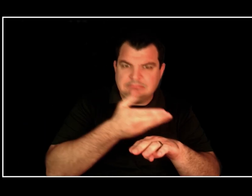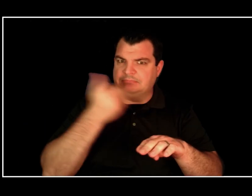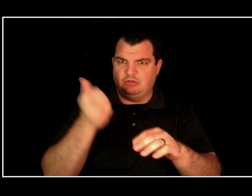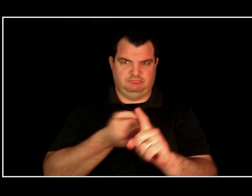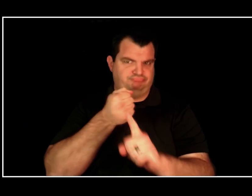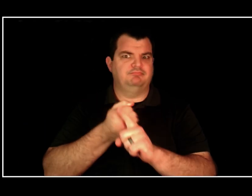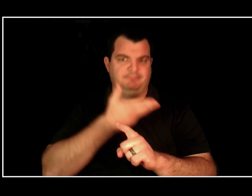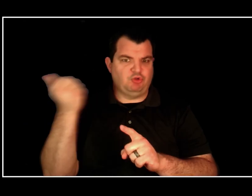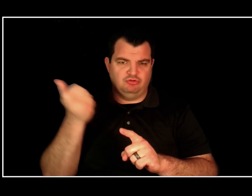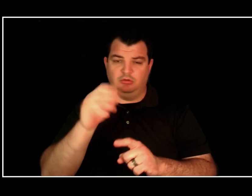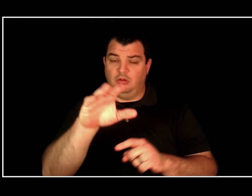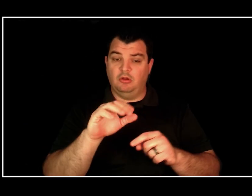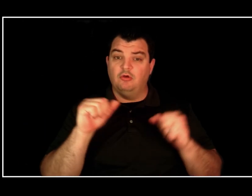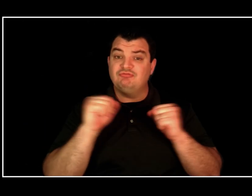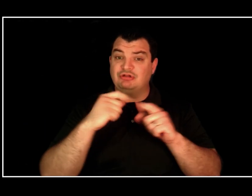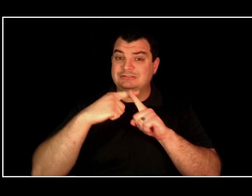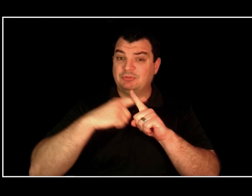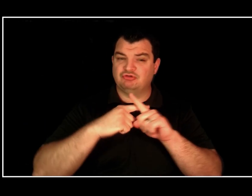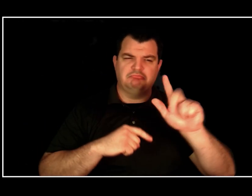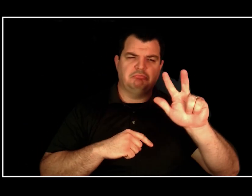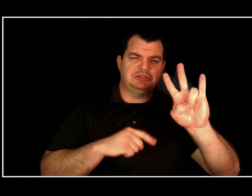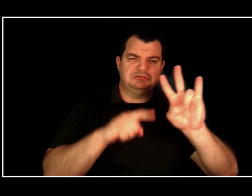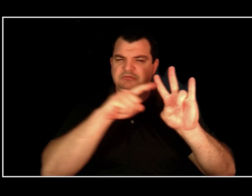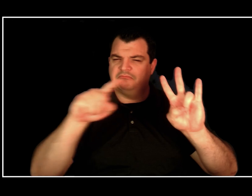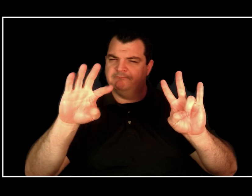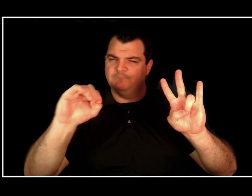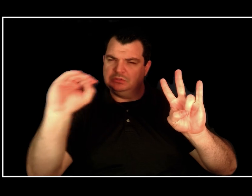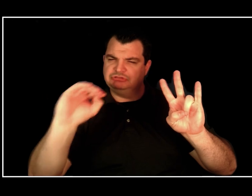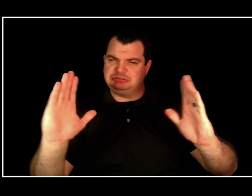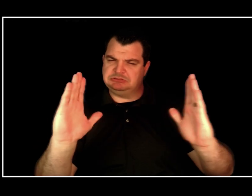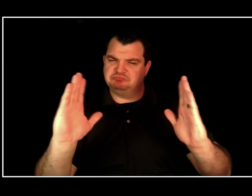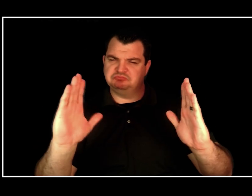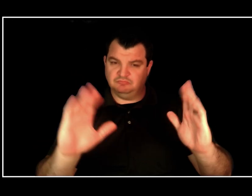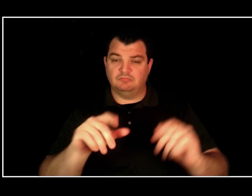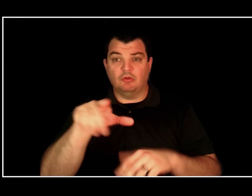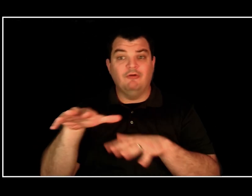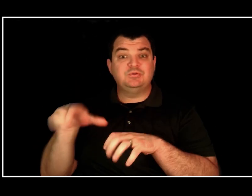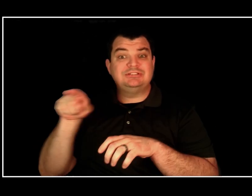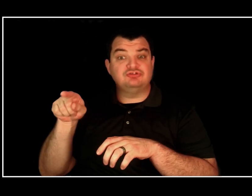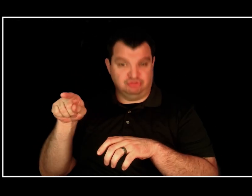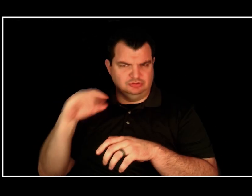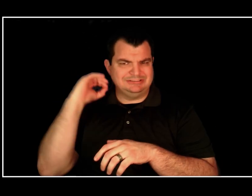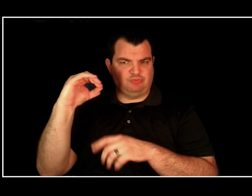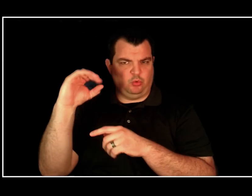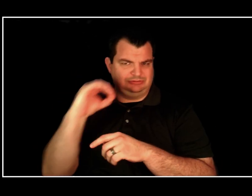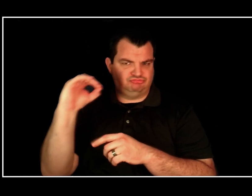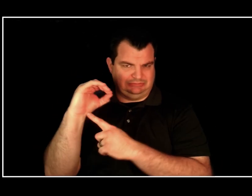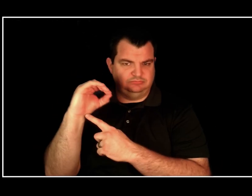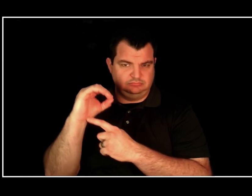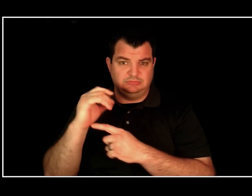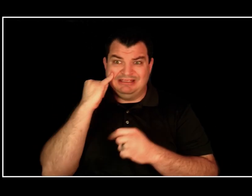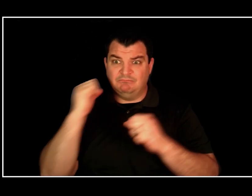matter. Set your fridge to about 37 to 40 degrees Fahrenheit. Set your freezer to 0